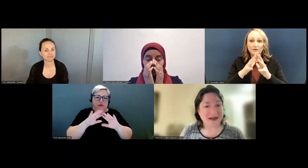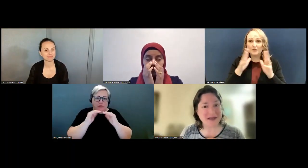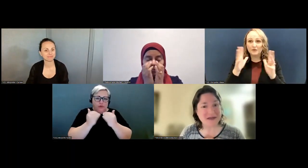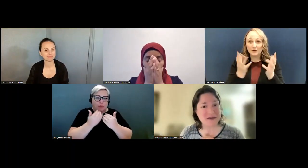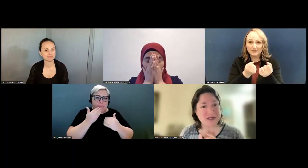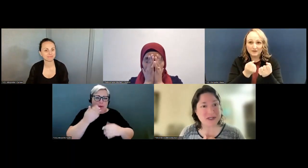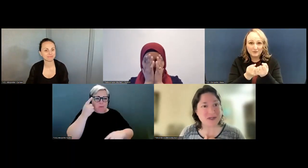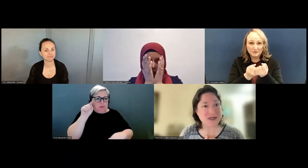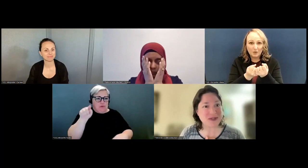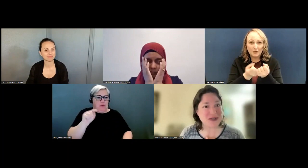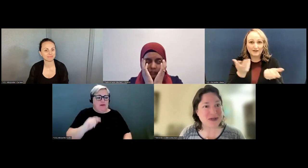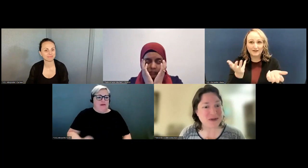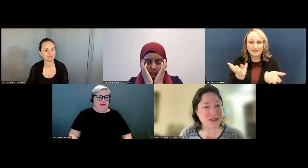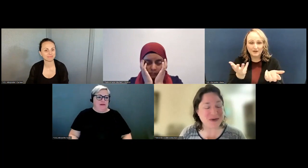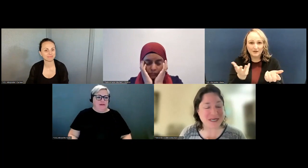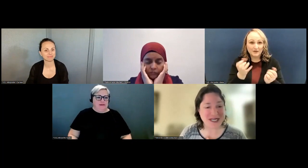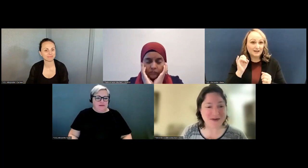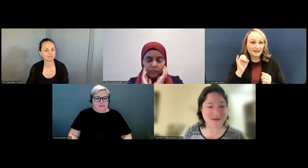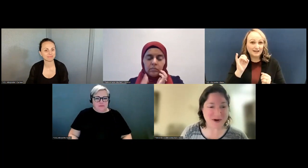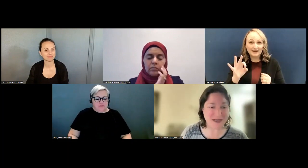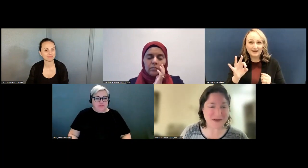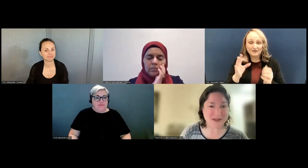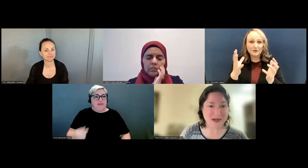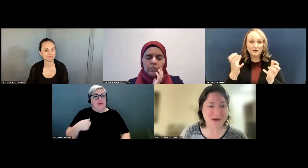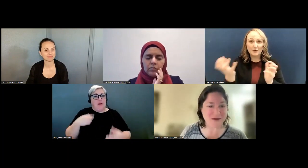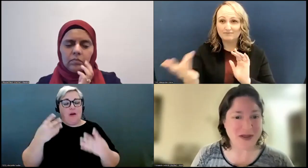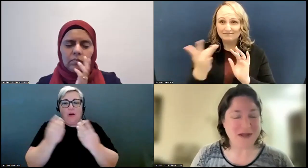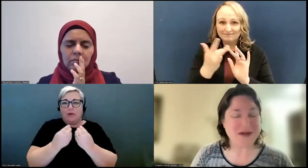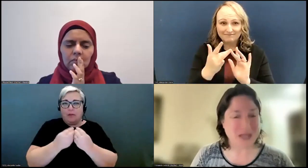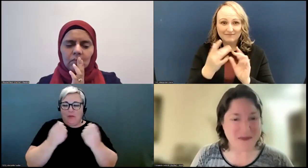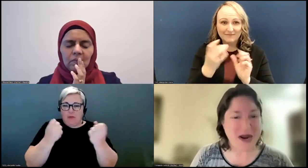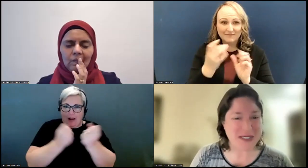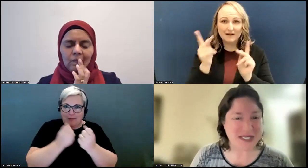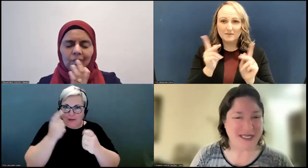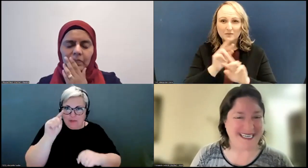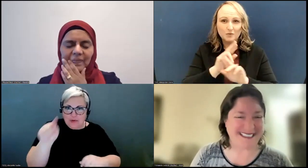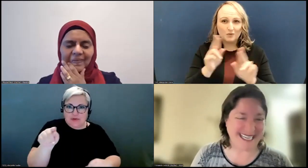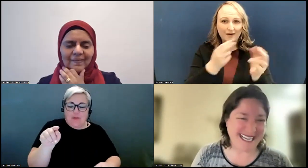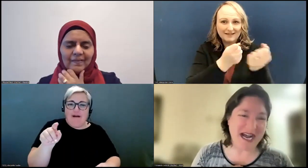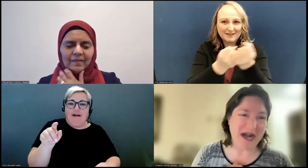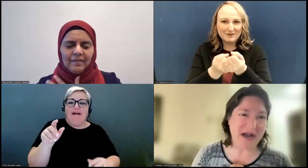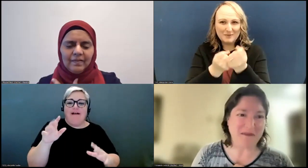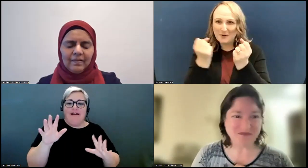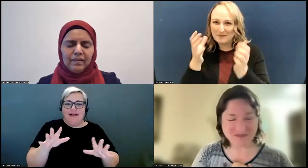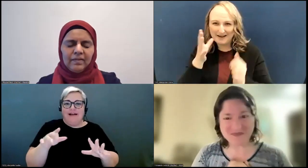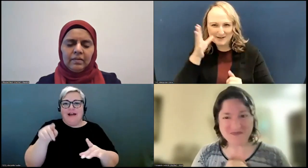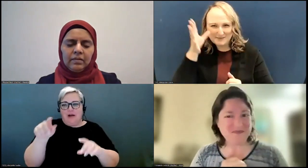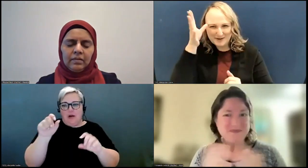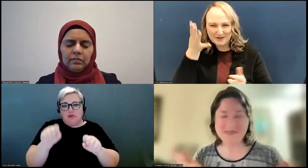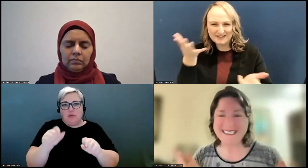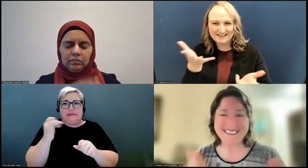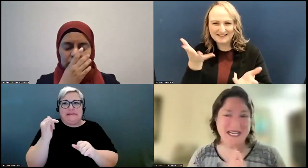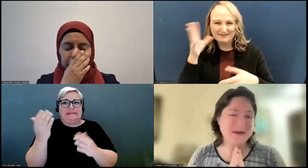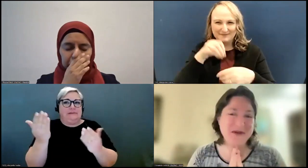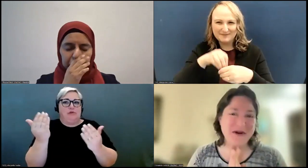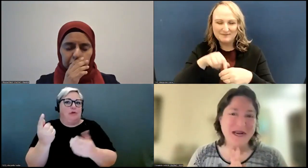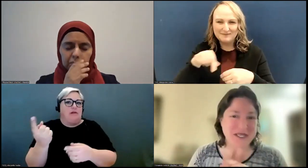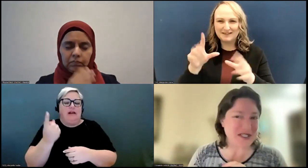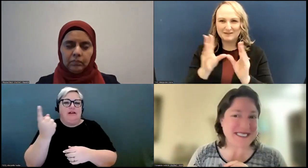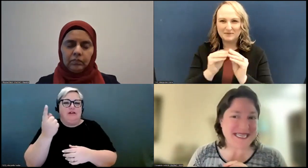you, should you choose to reach out for it. There's a lot of parents on here.